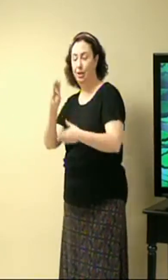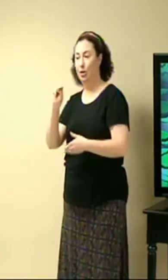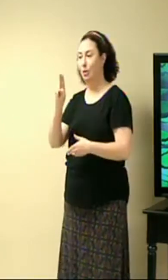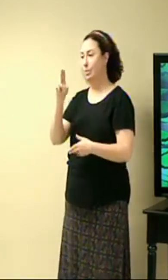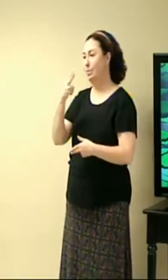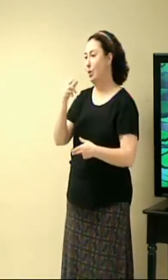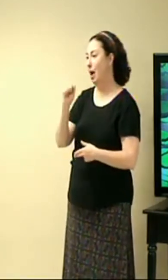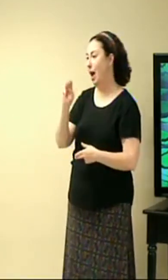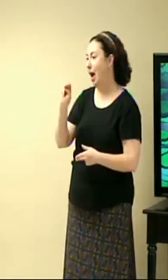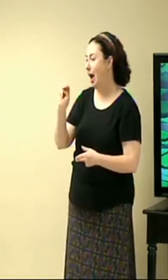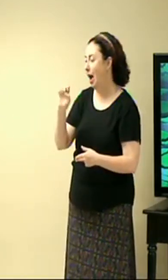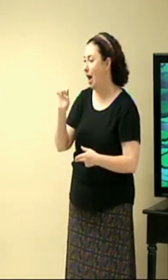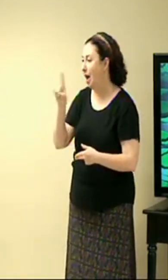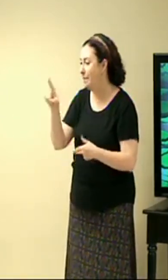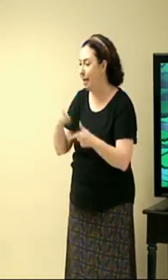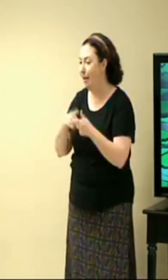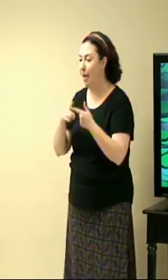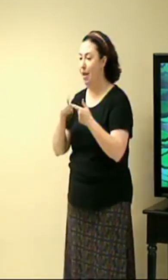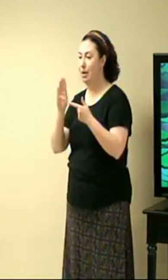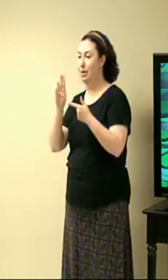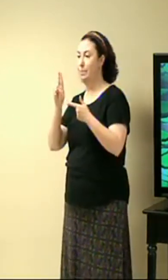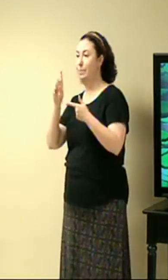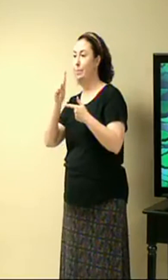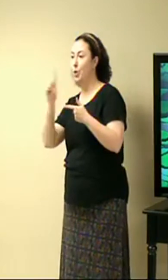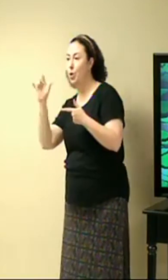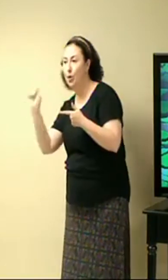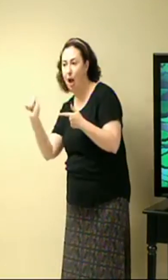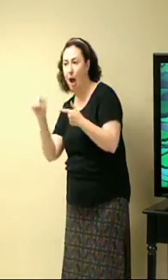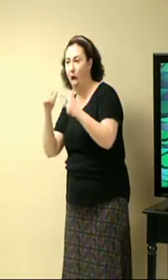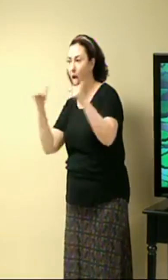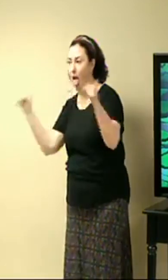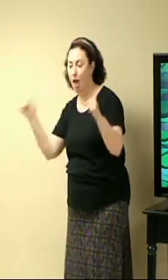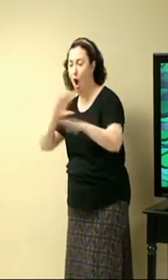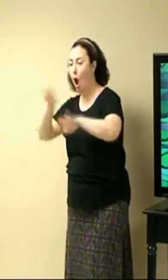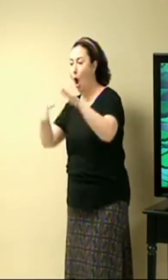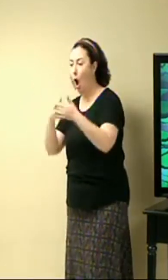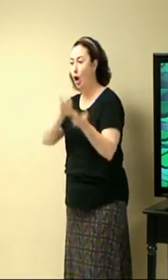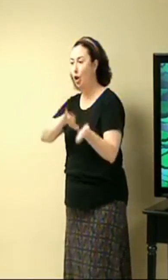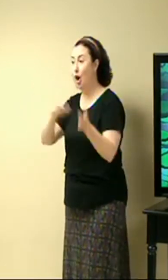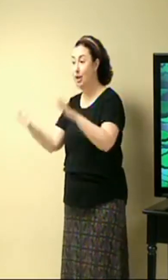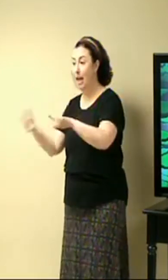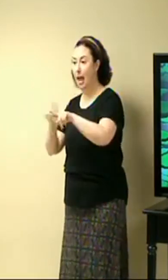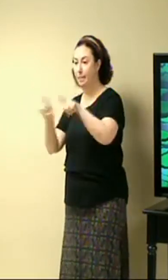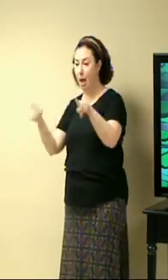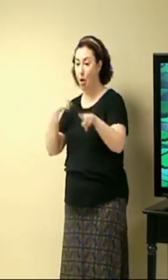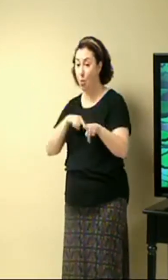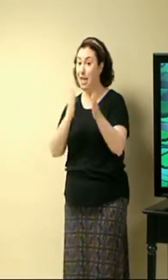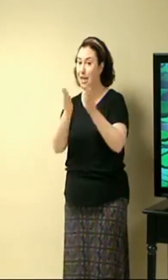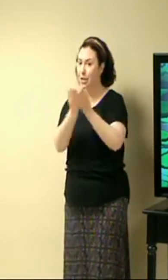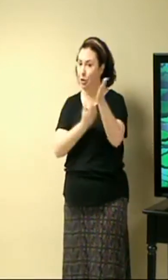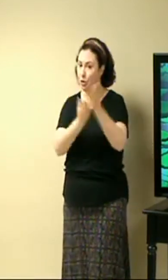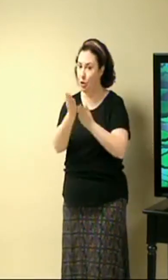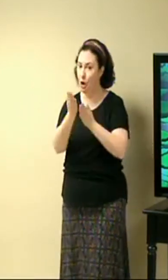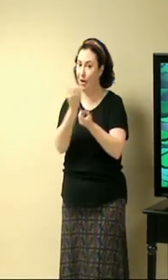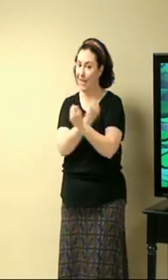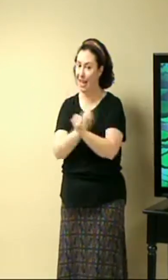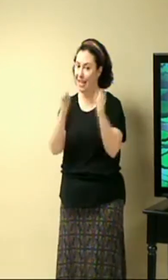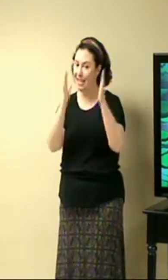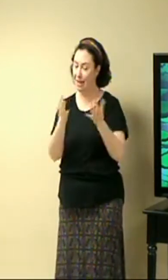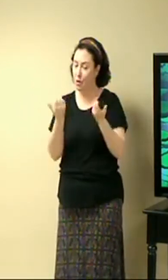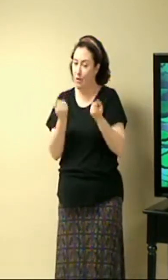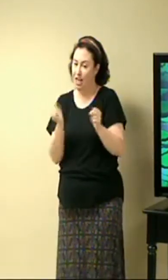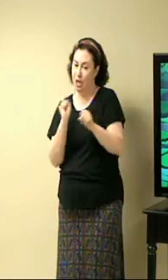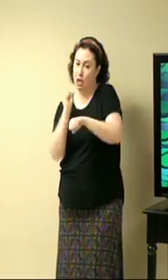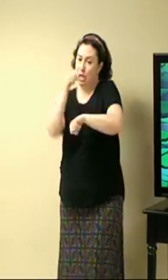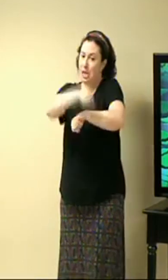to worship a dead body. All their saviors are dead, but we serve a savior who has conquered death. Amen. Like, we serve a